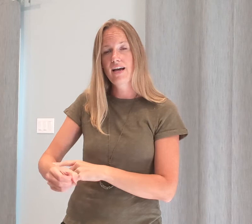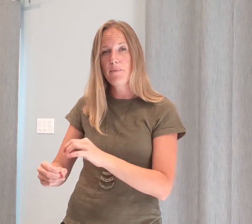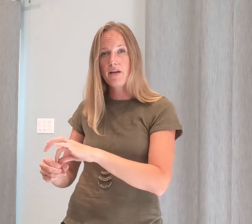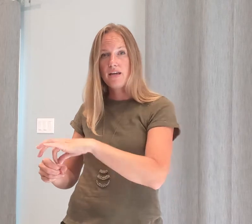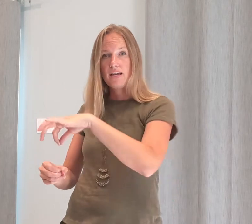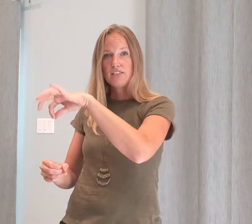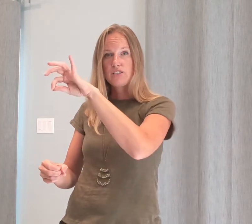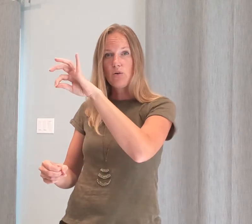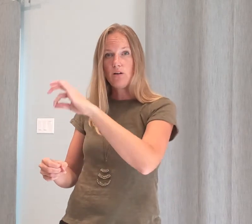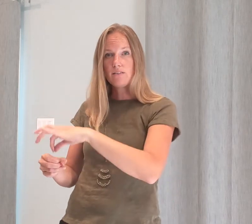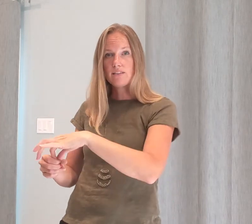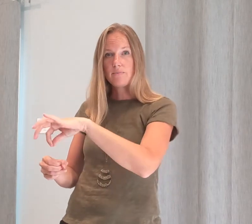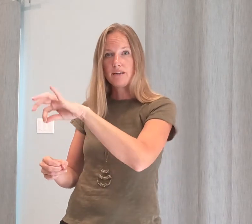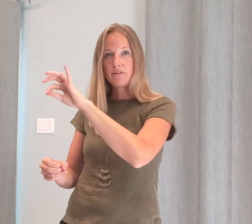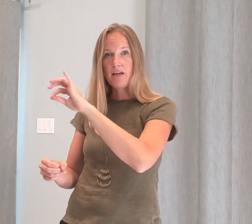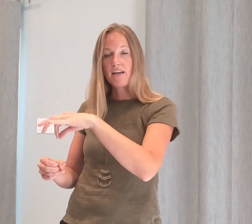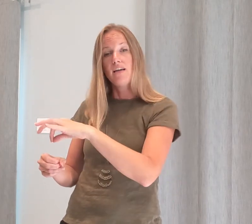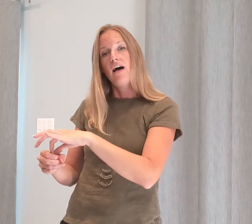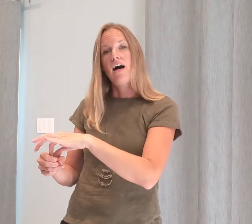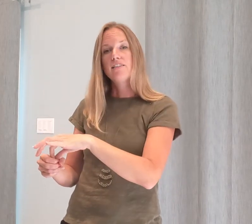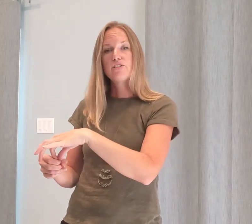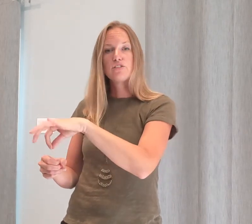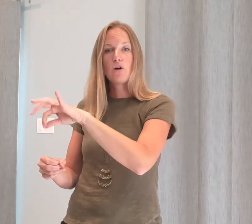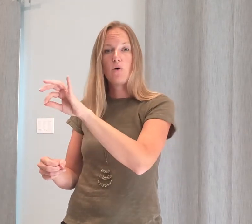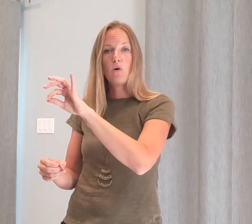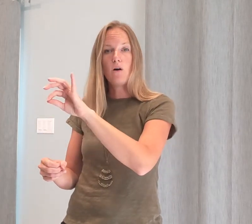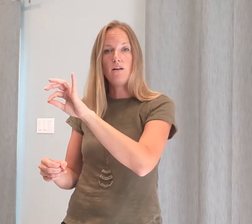cup. Soul comes up from that. A soul